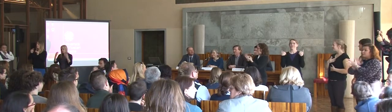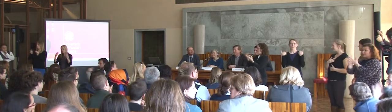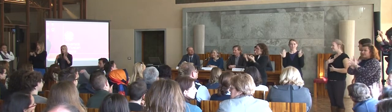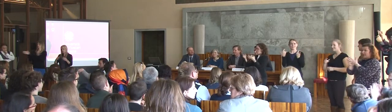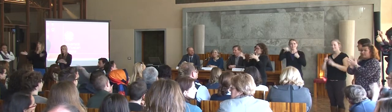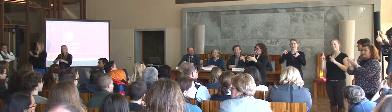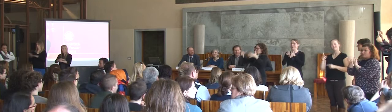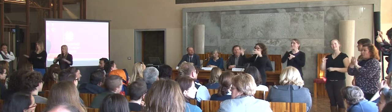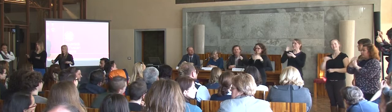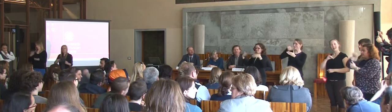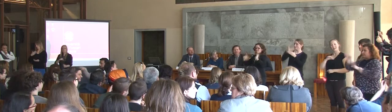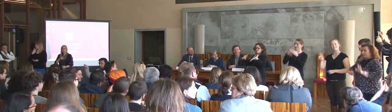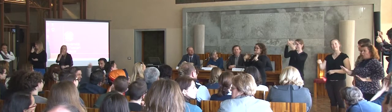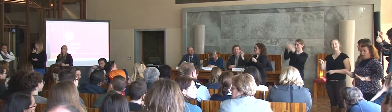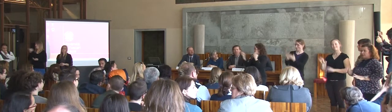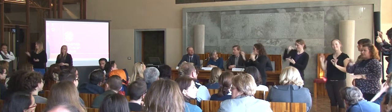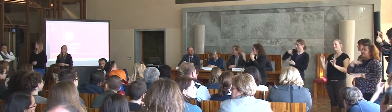see.